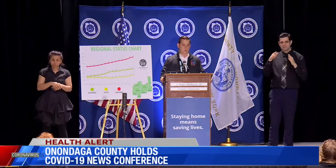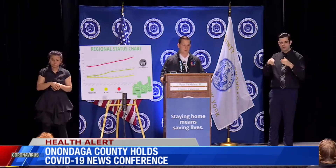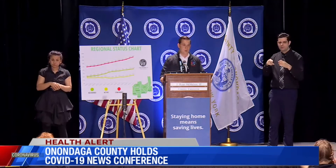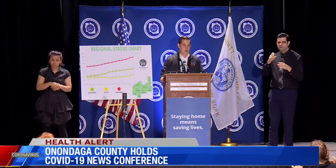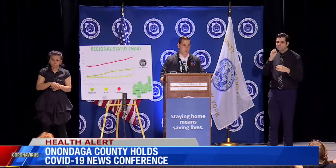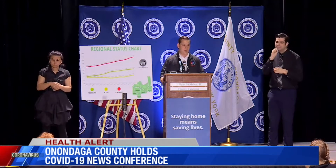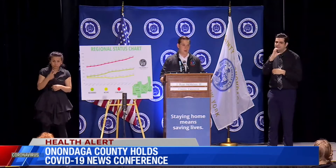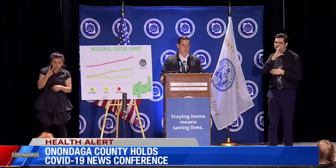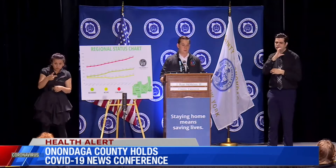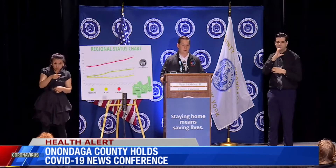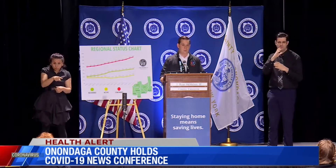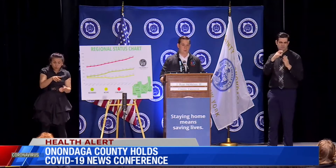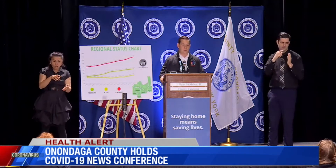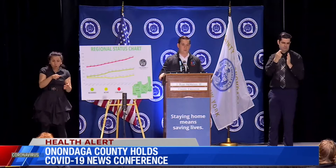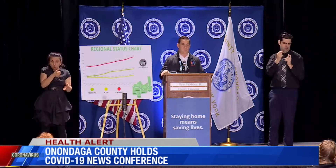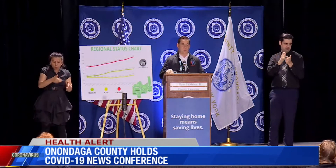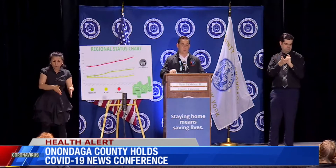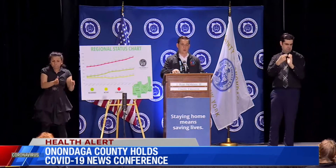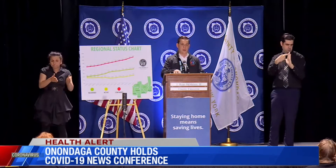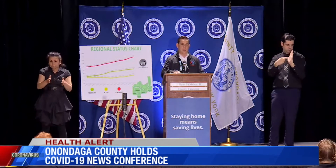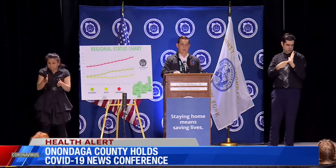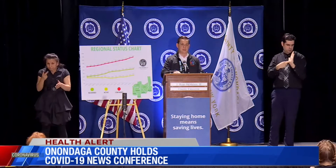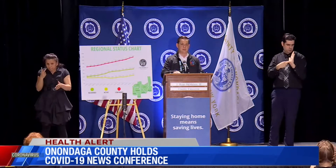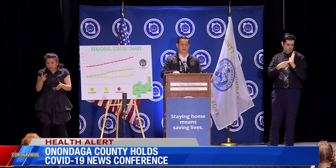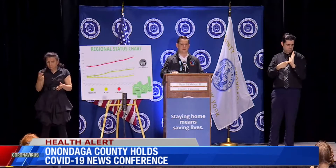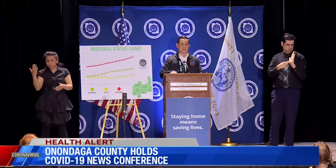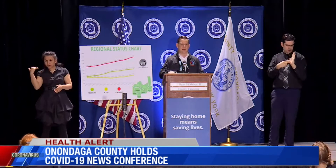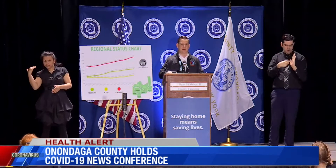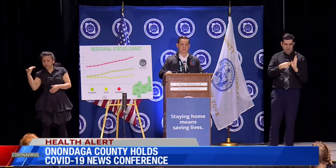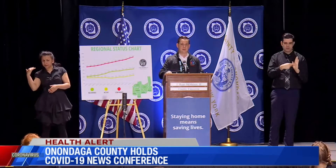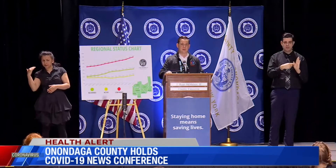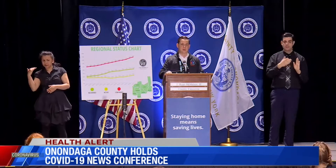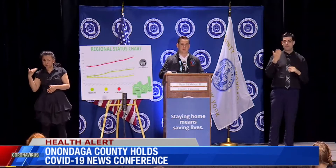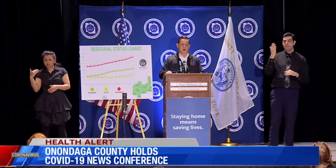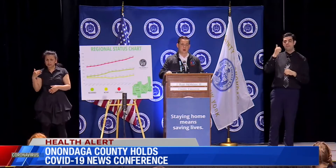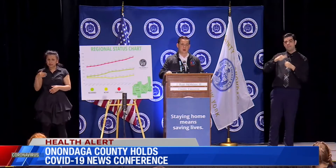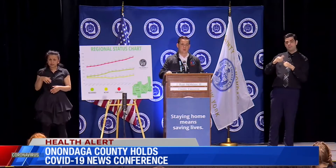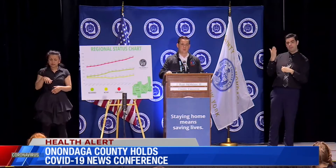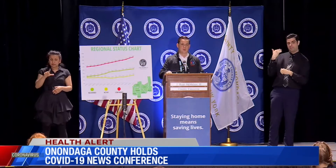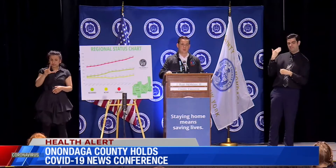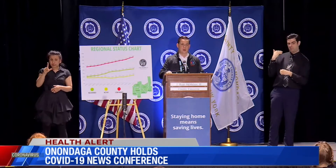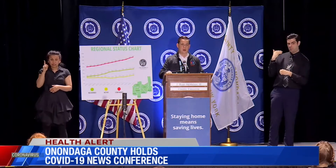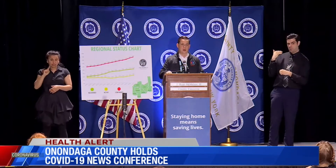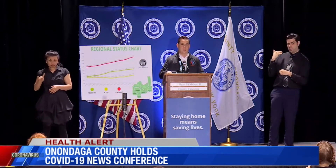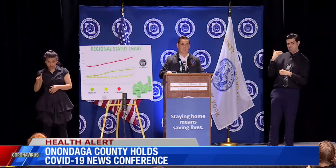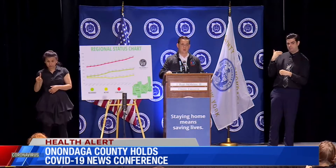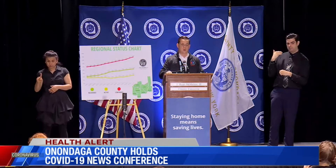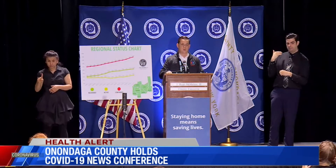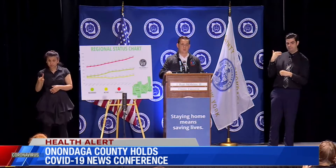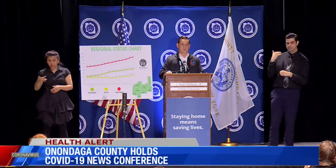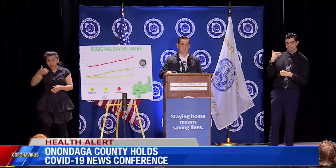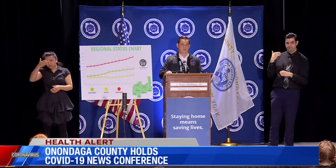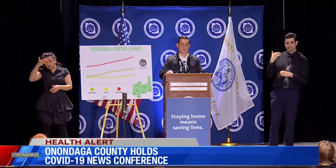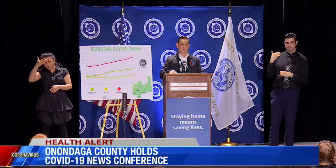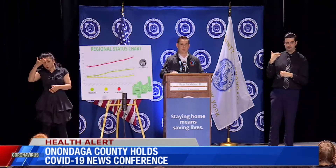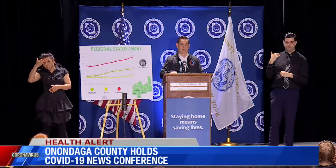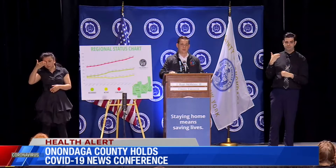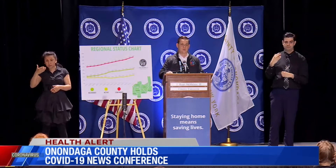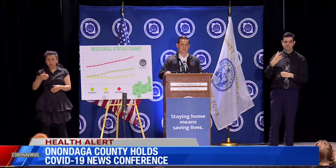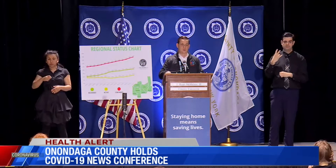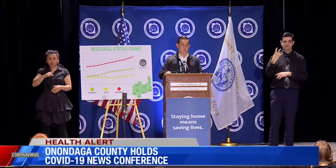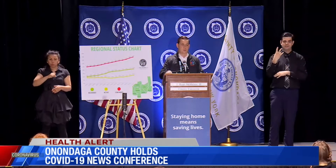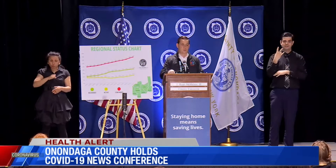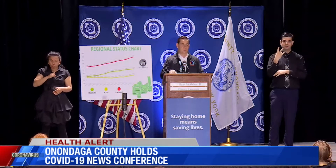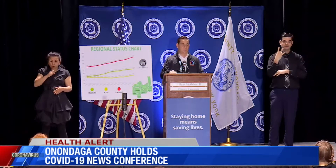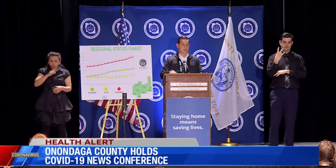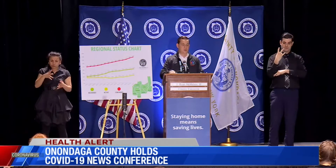recoveries. Remember before, the guidance is 7 days of no symptoms, 3 days